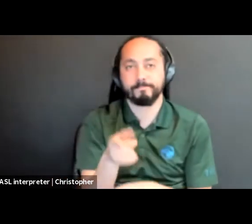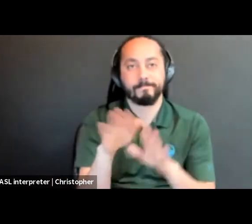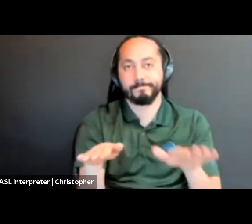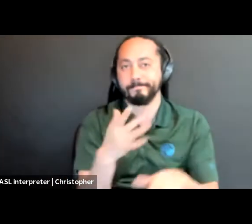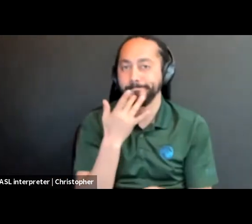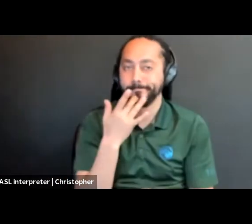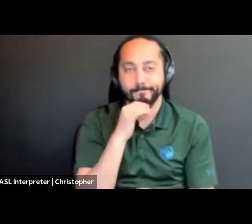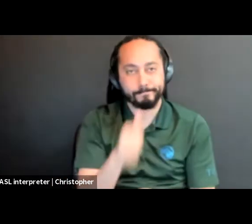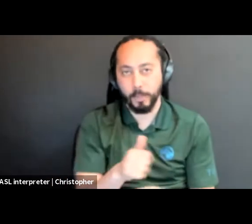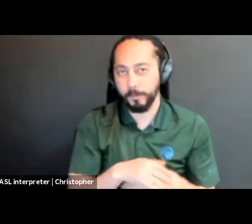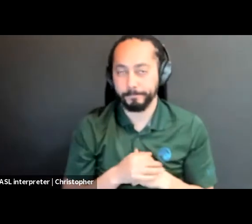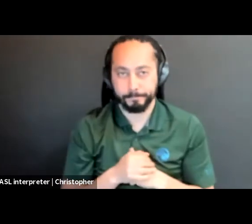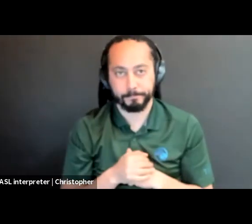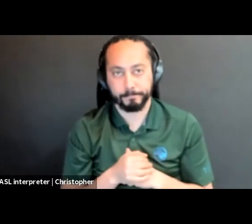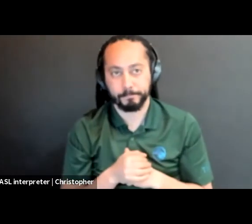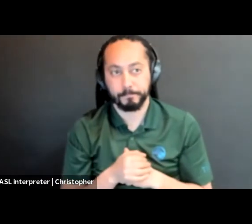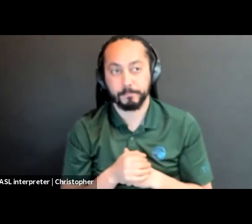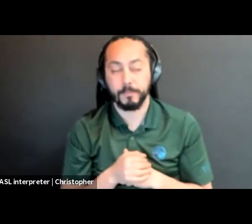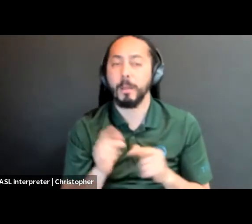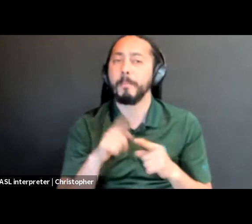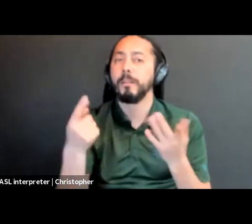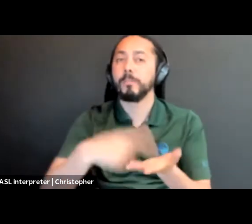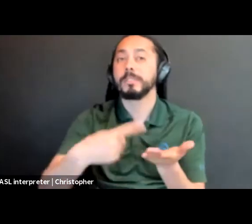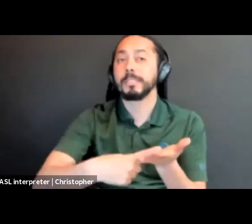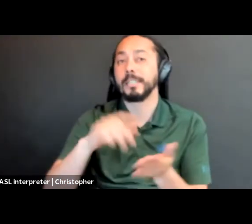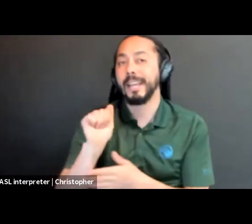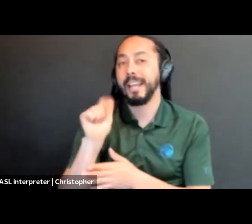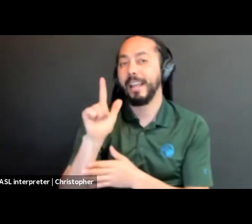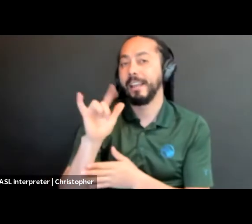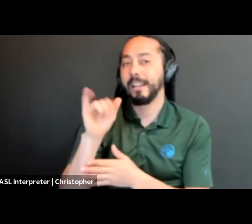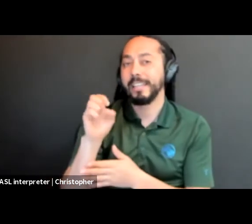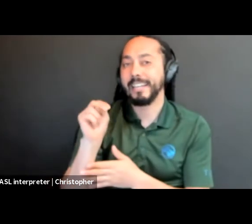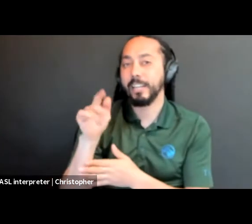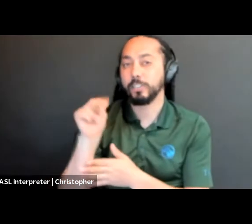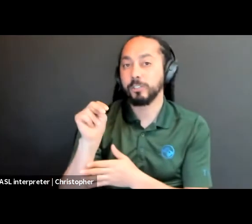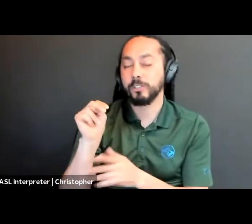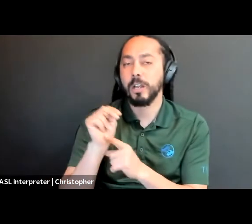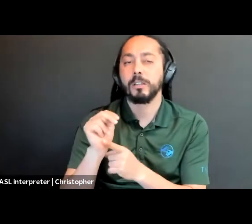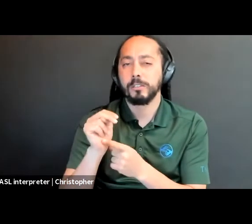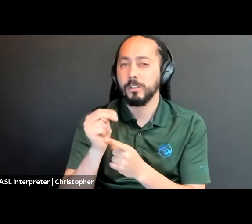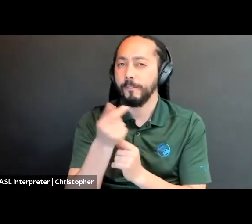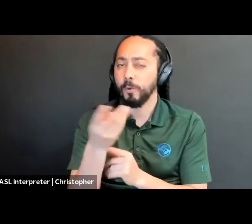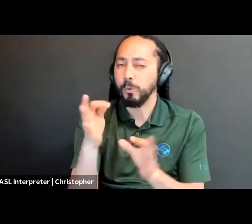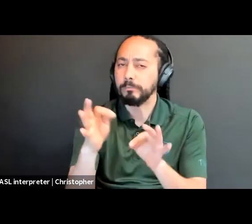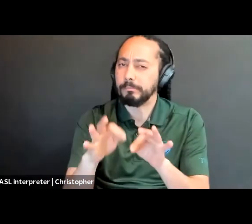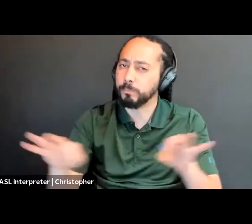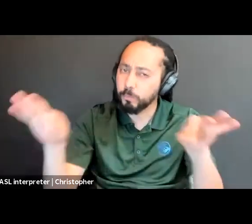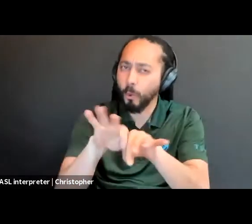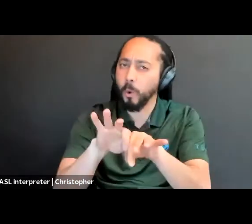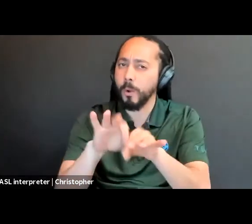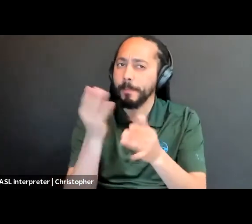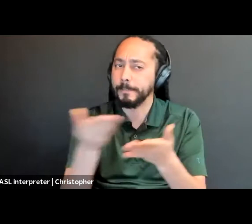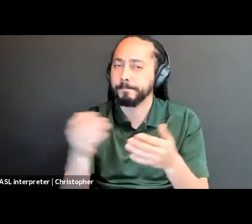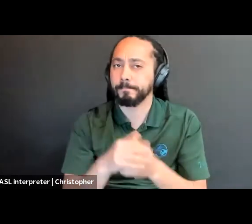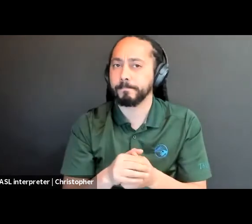But when we talk about alienation, a couple things I think are important foundational pieces. Alienation should